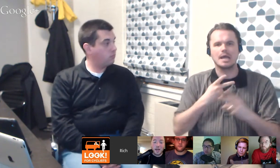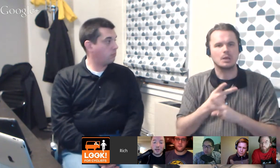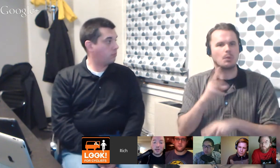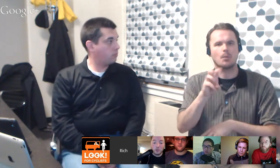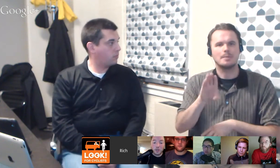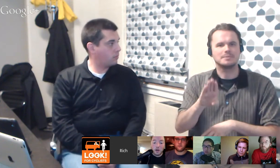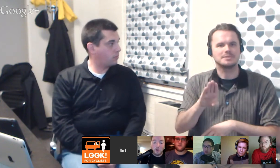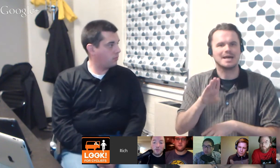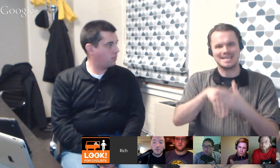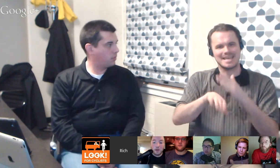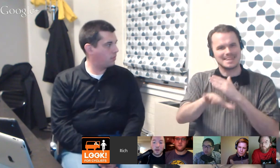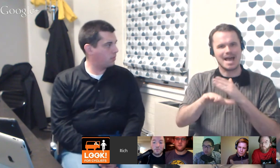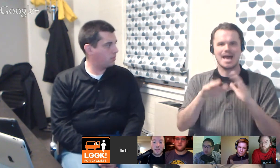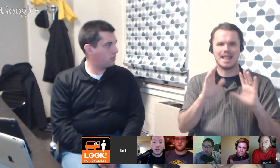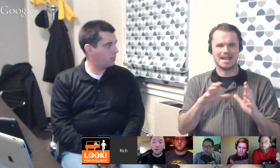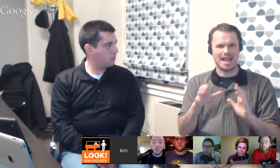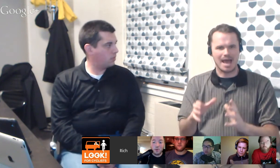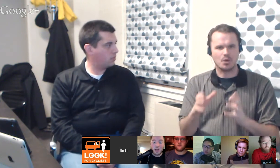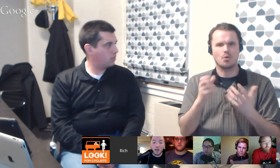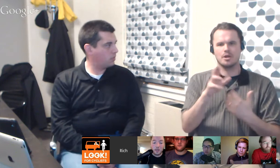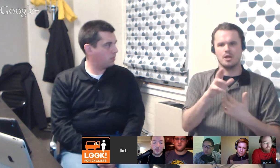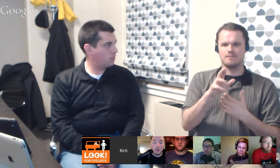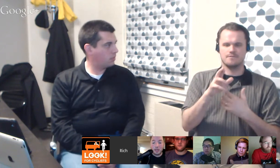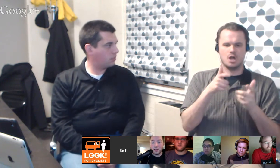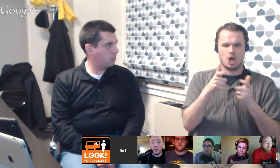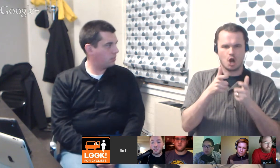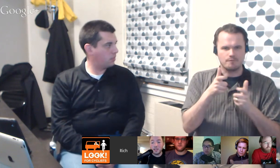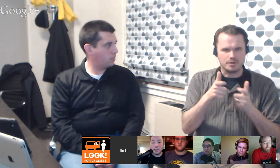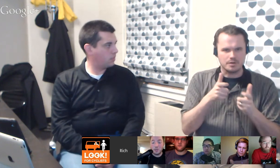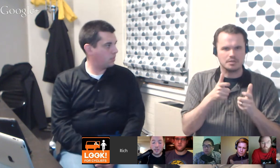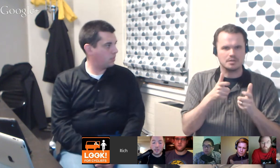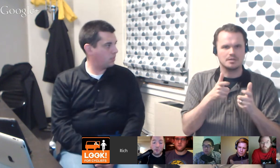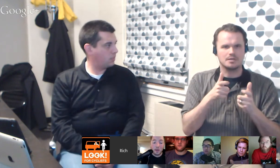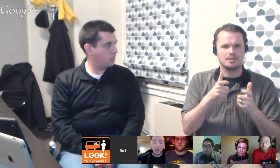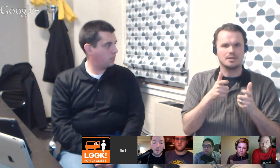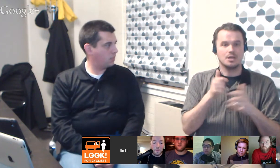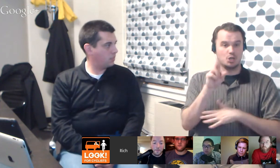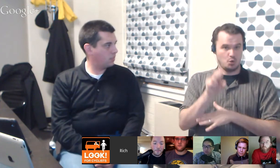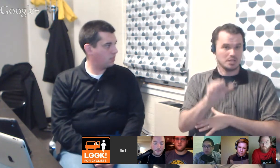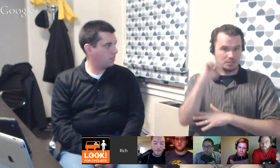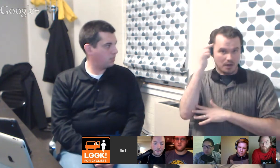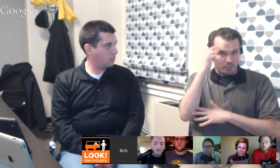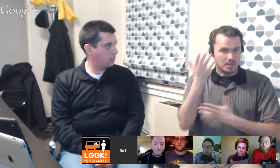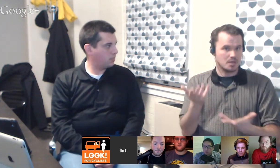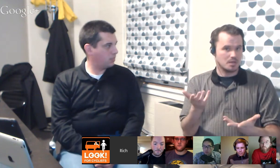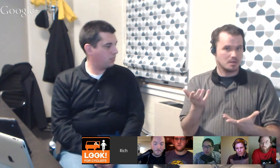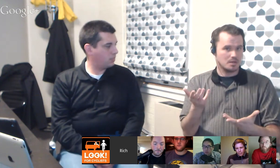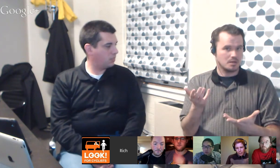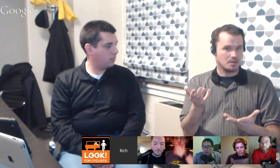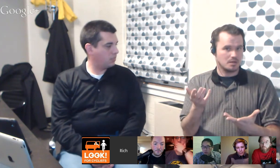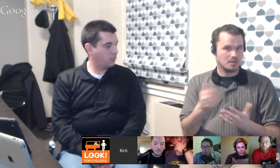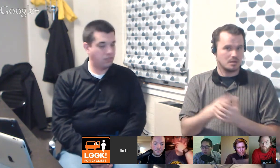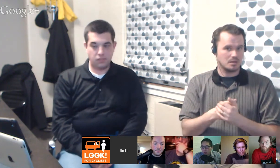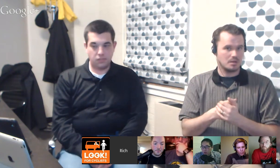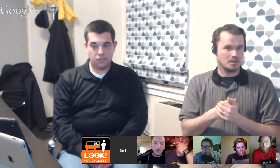that category of being governed by, like in this case, the U.S. government?